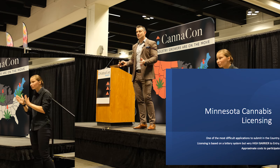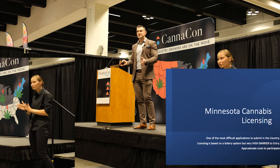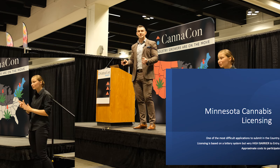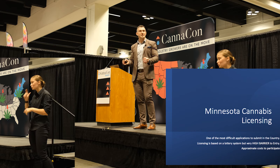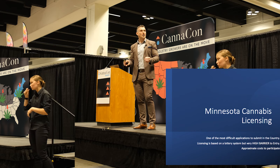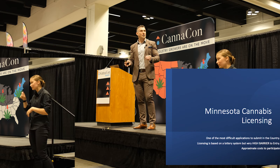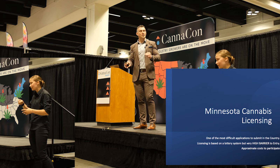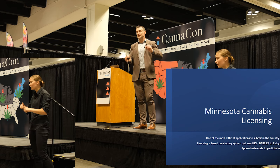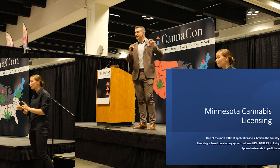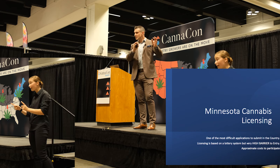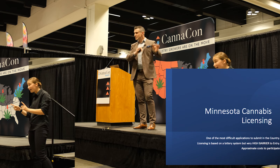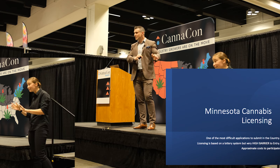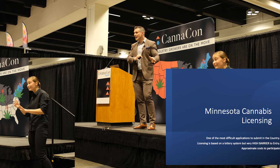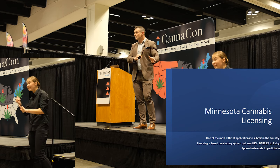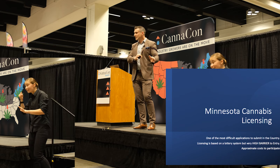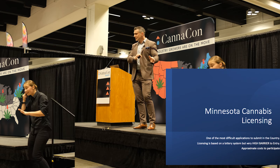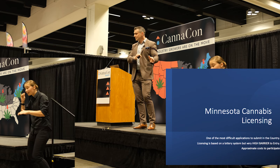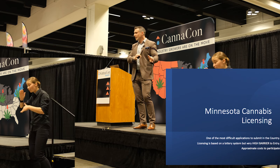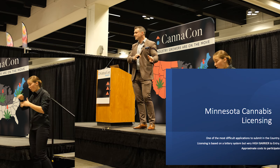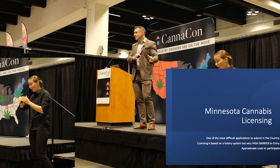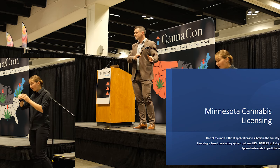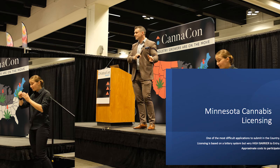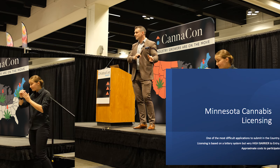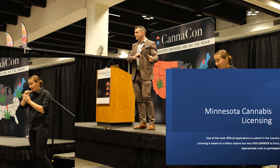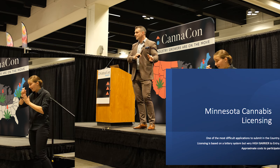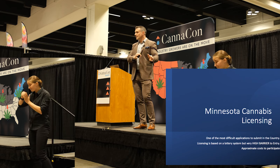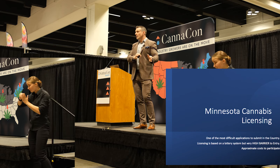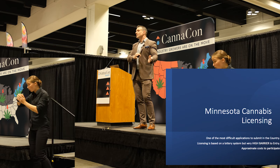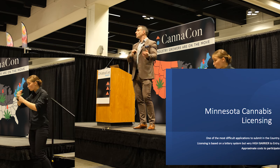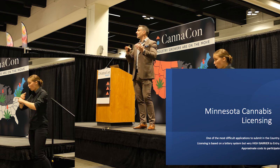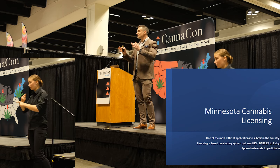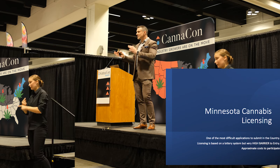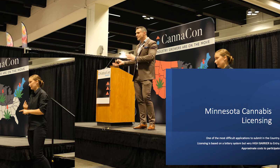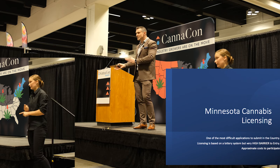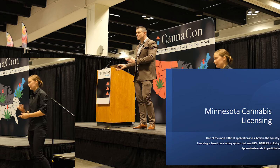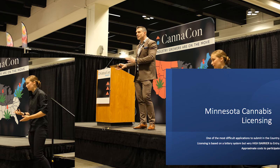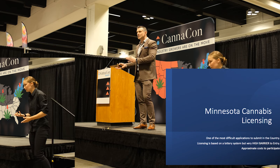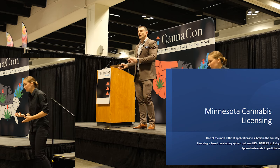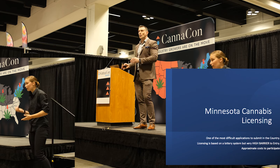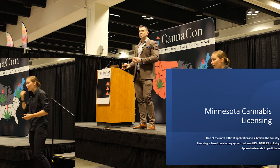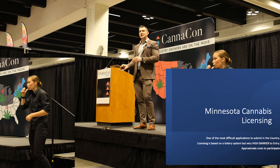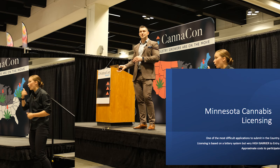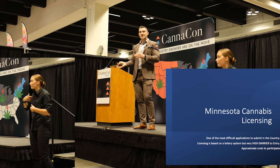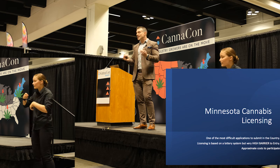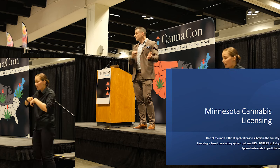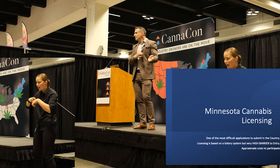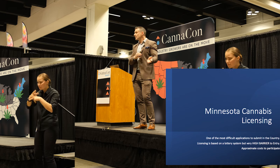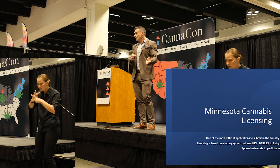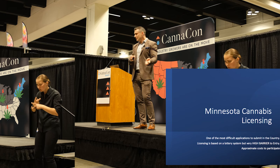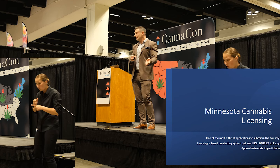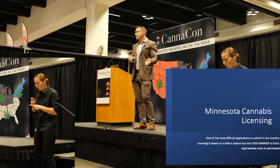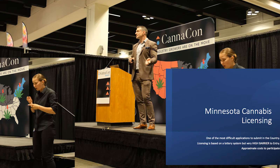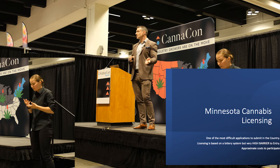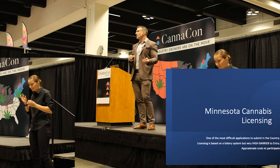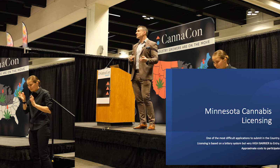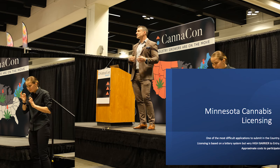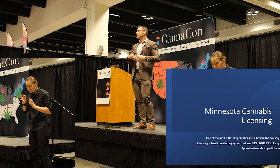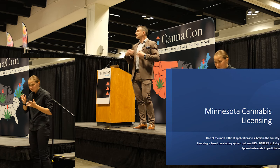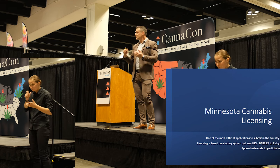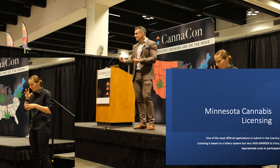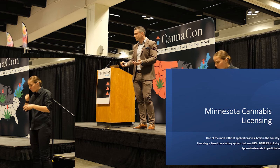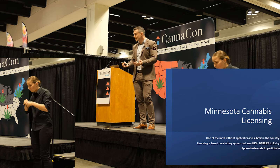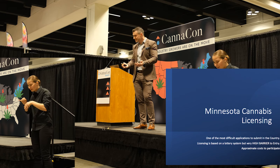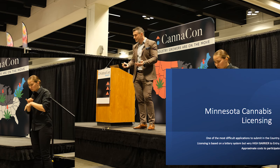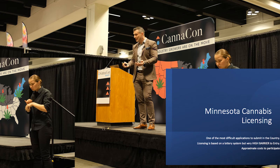if you don't submit all the particulars for the application process, you don't have the time to do it or the understanding. Maybe you're not part of the industry, but you're